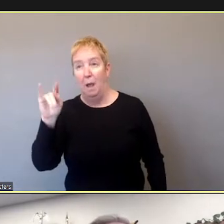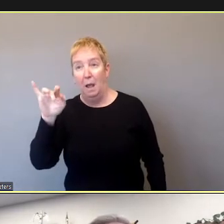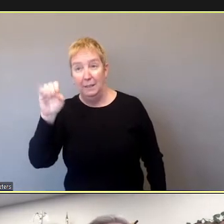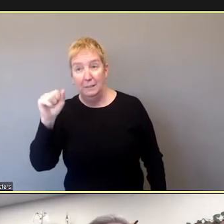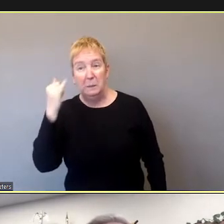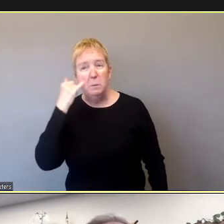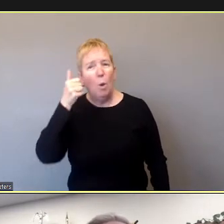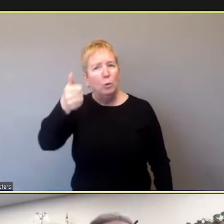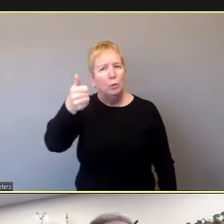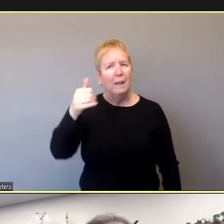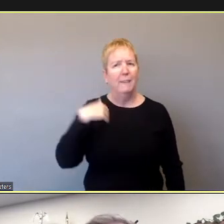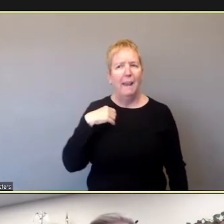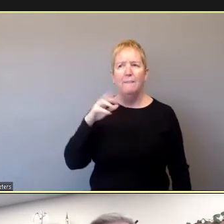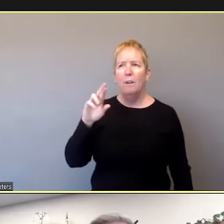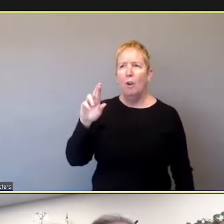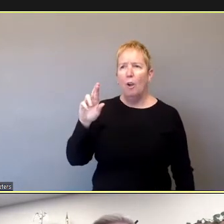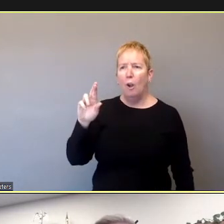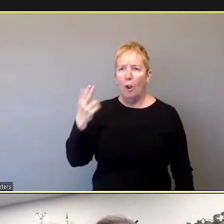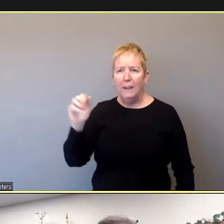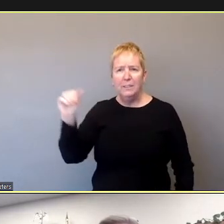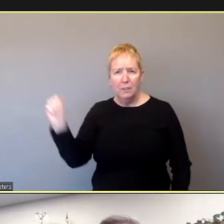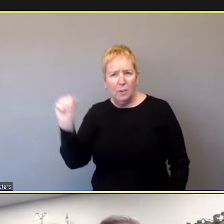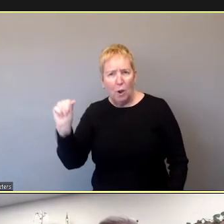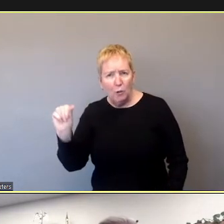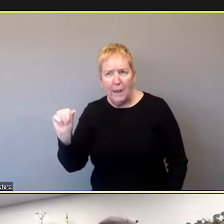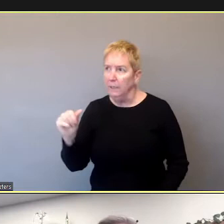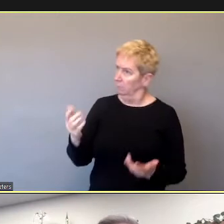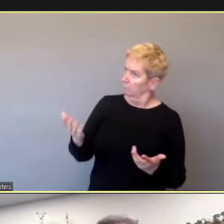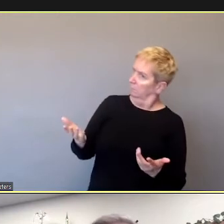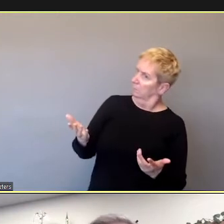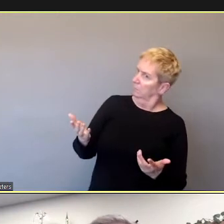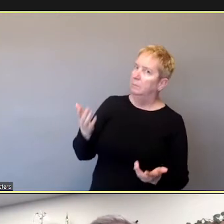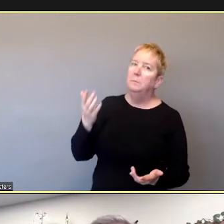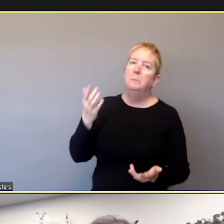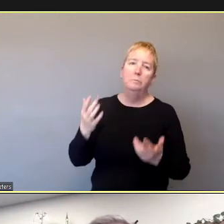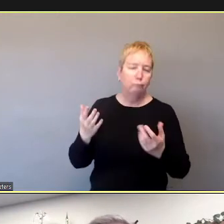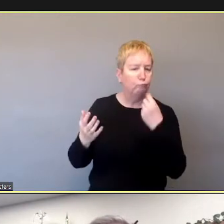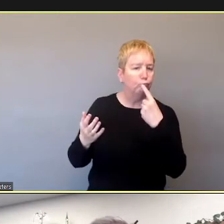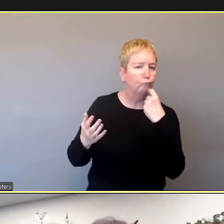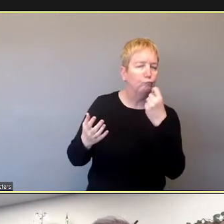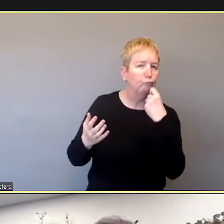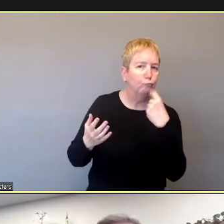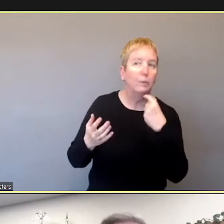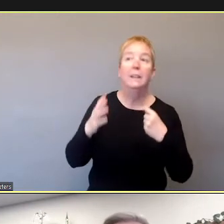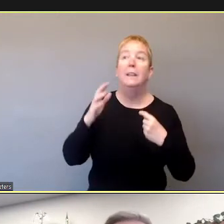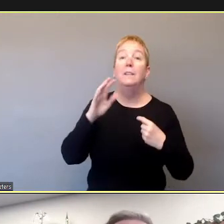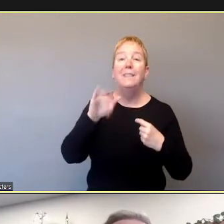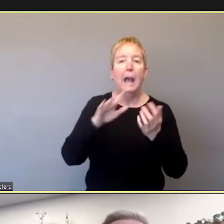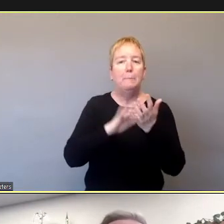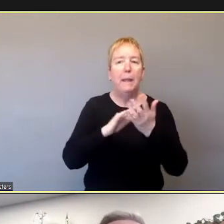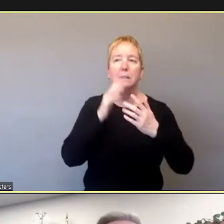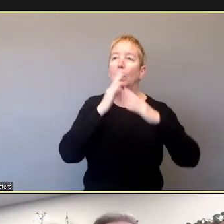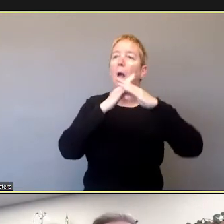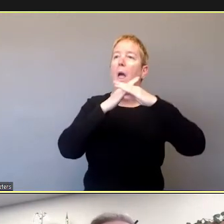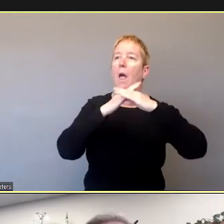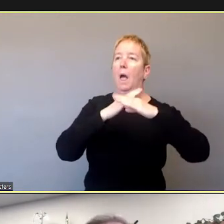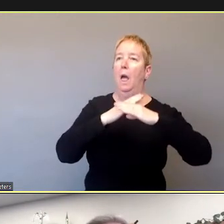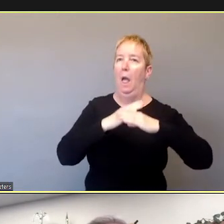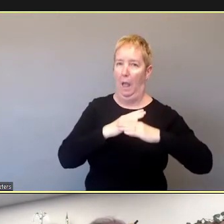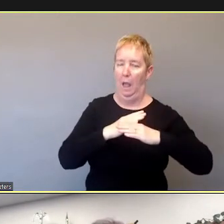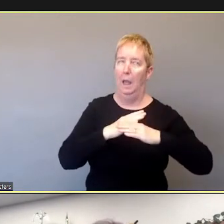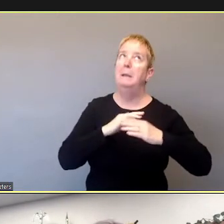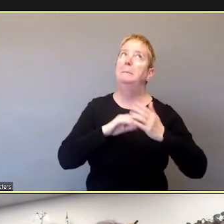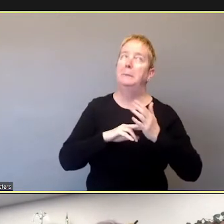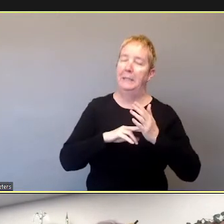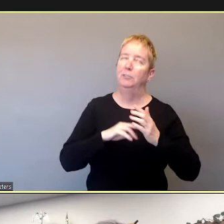and some cancer treatments as well, all rheumatologic diseases, you probably are at higher risk and you may well